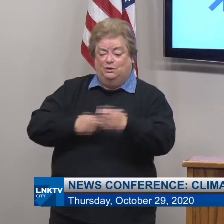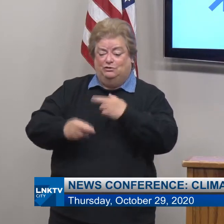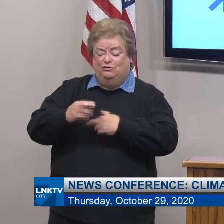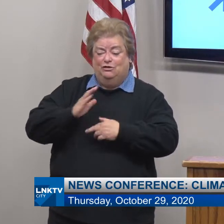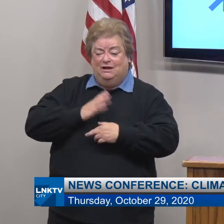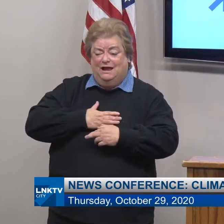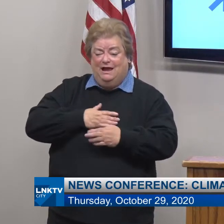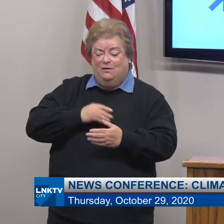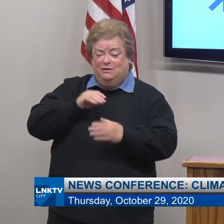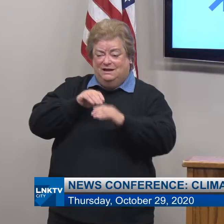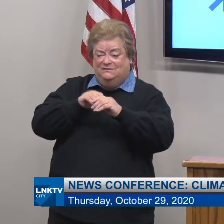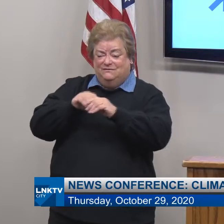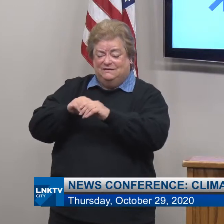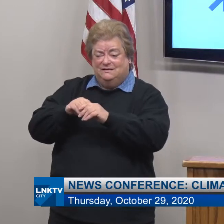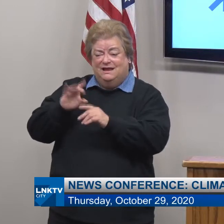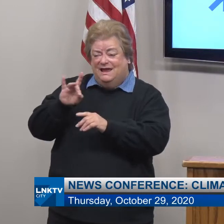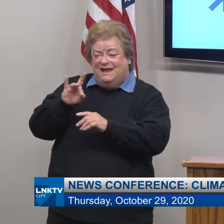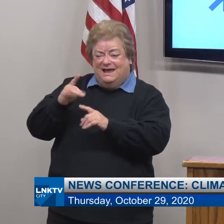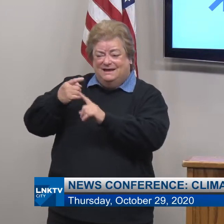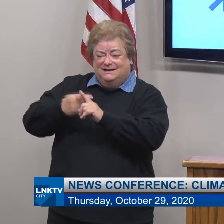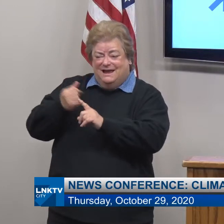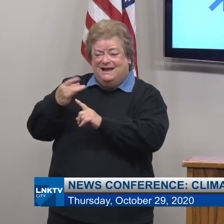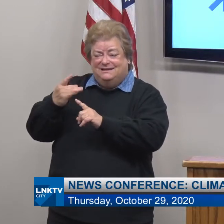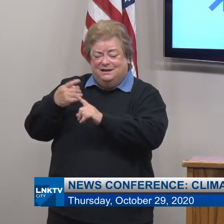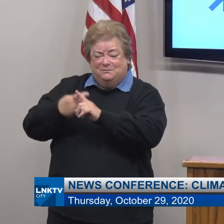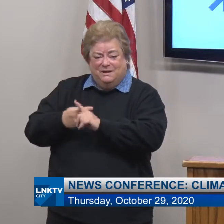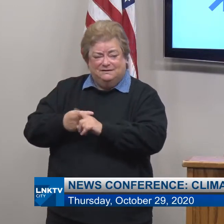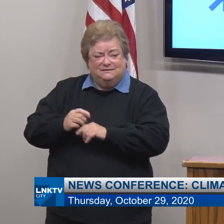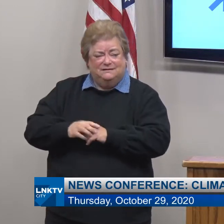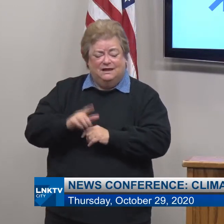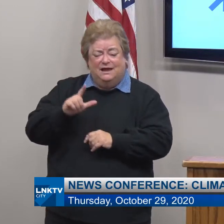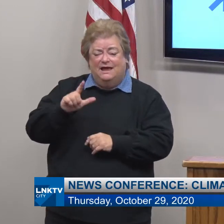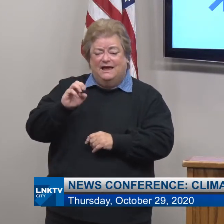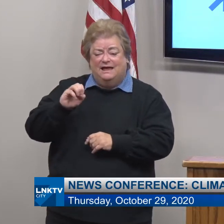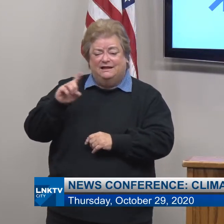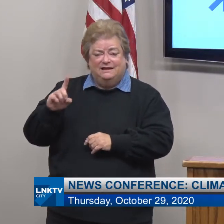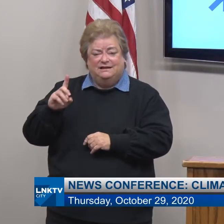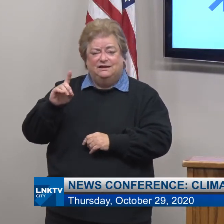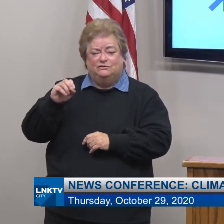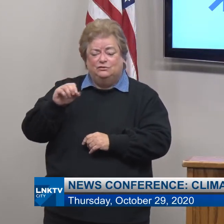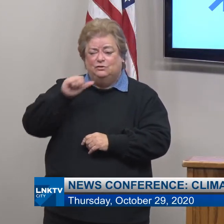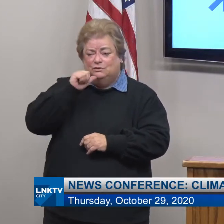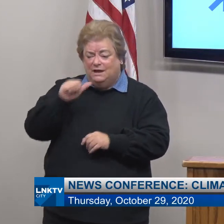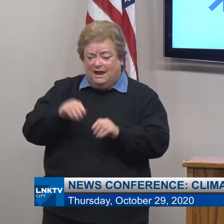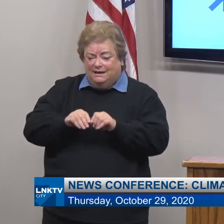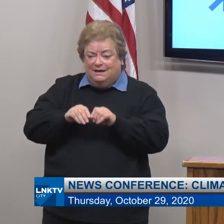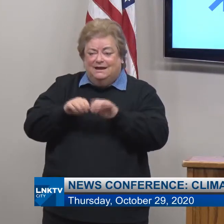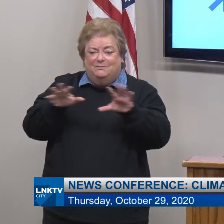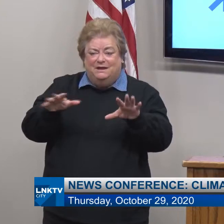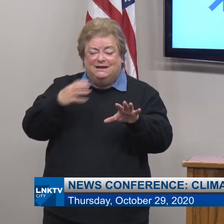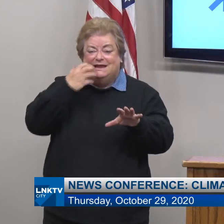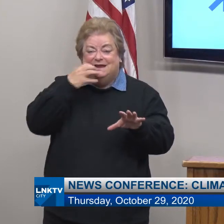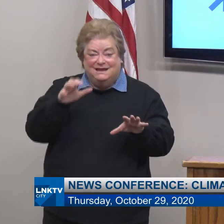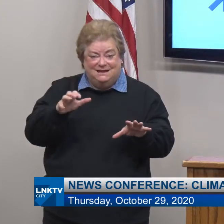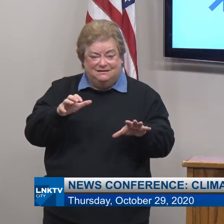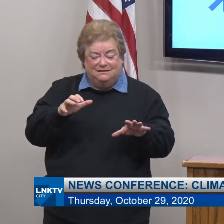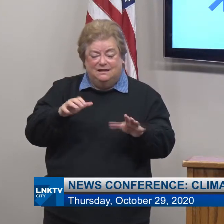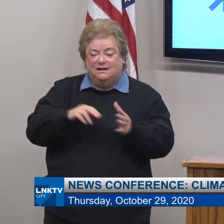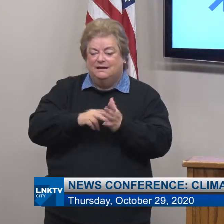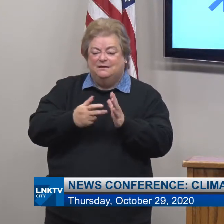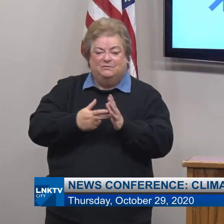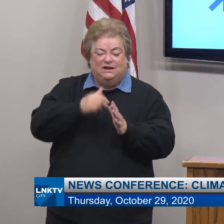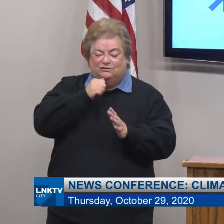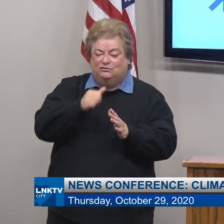in around 18 months. Best of all, LEDs do not emit heat, which means they don't